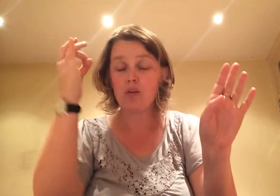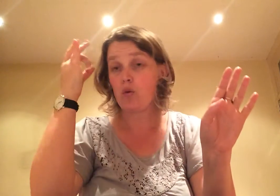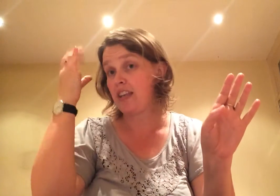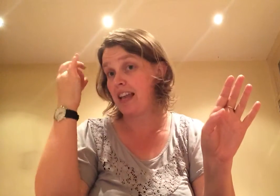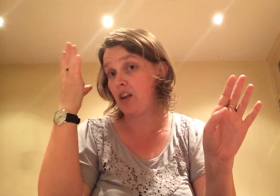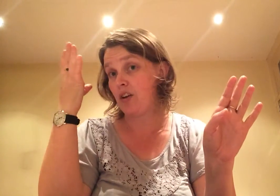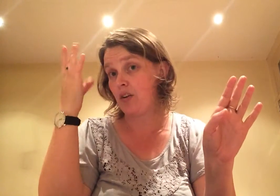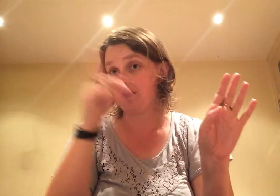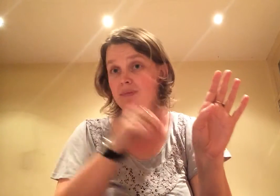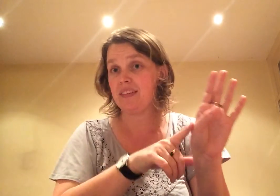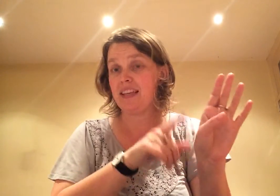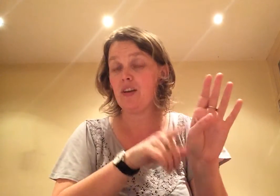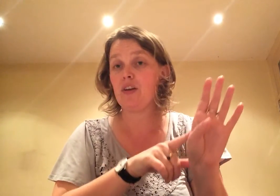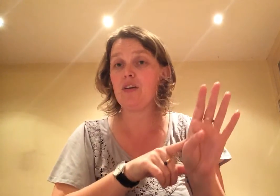or yellow. Yellow.